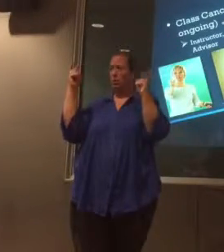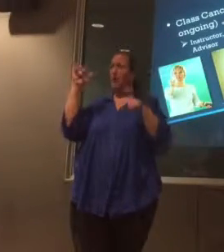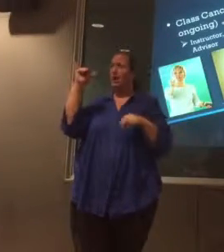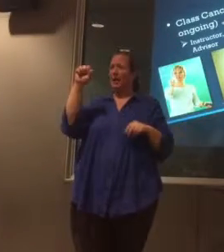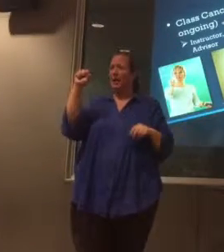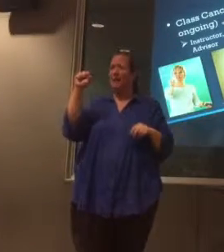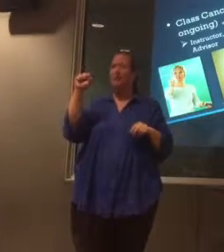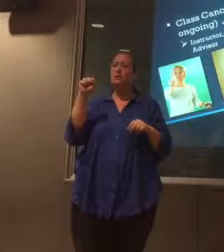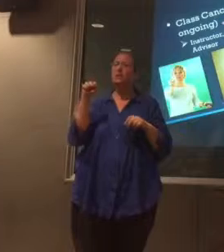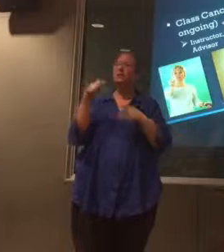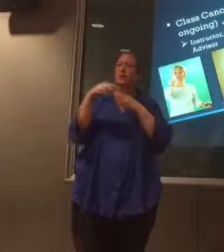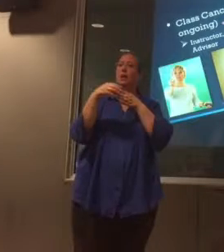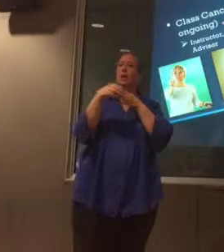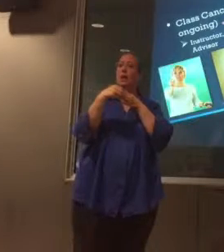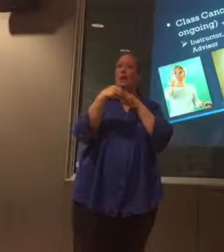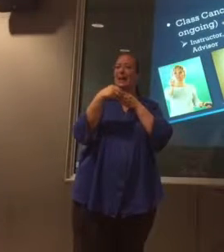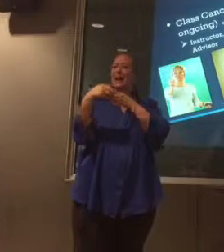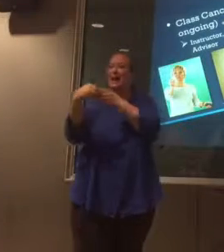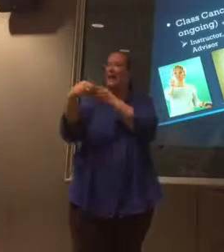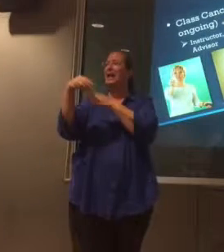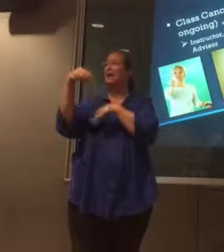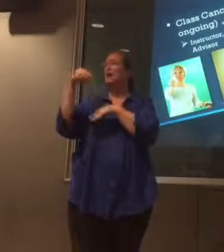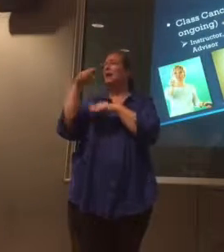And now my official title is